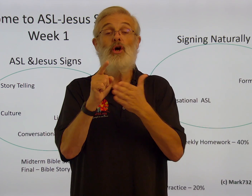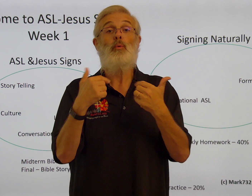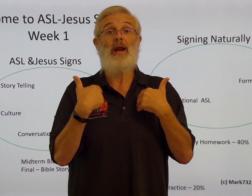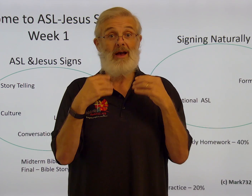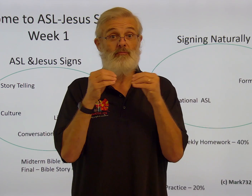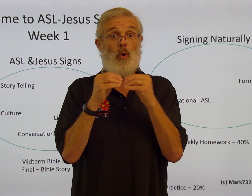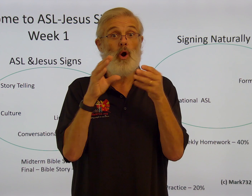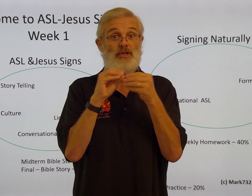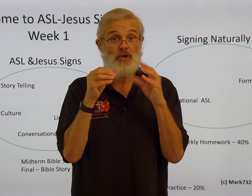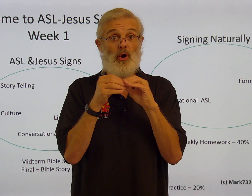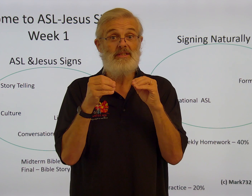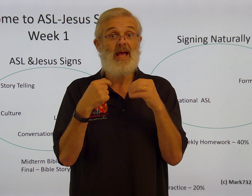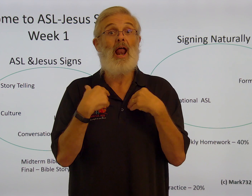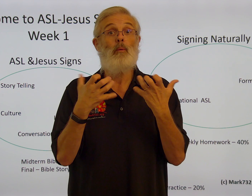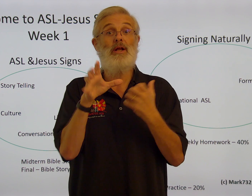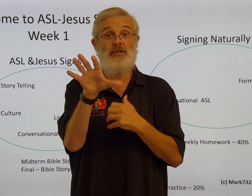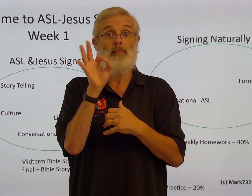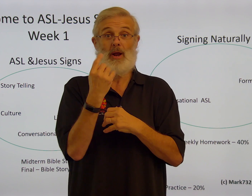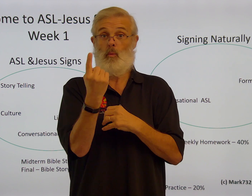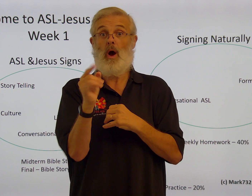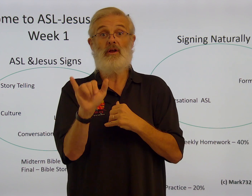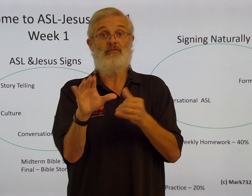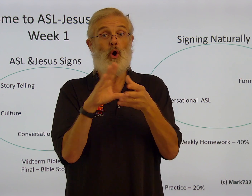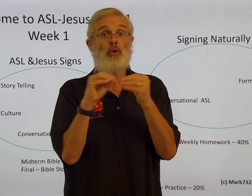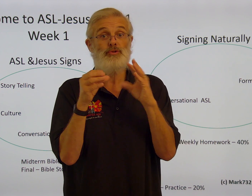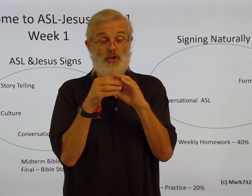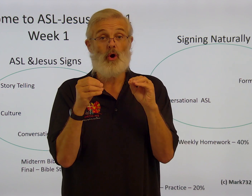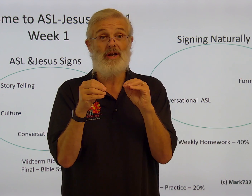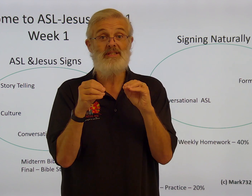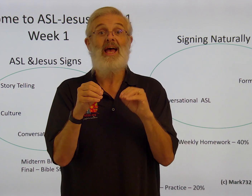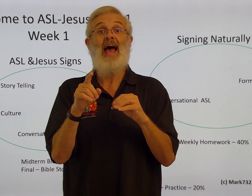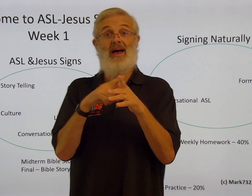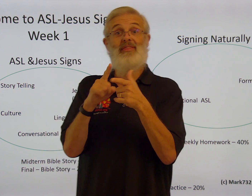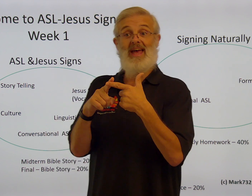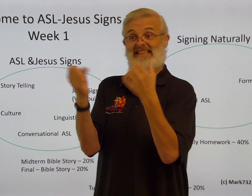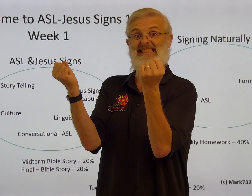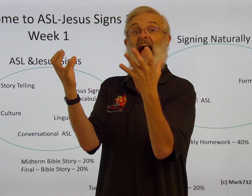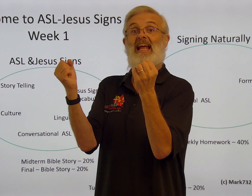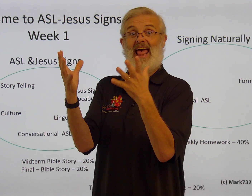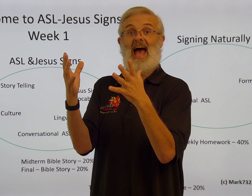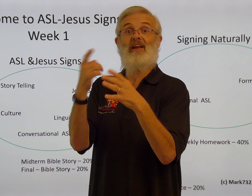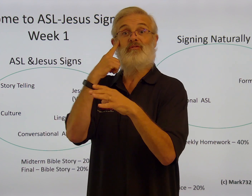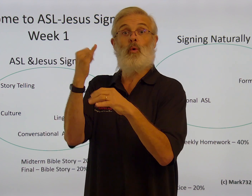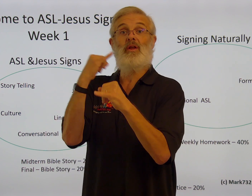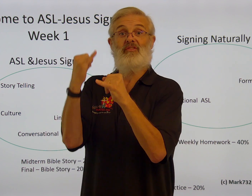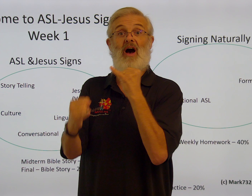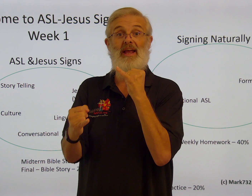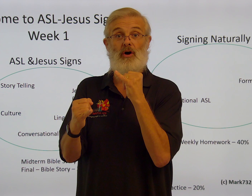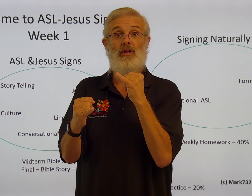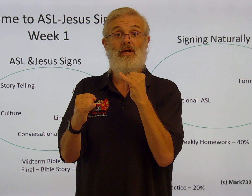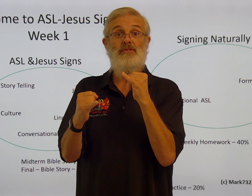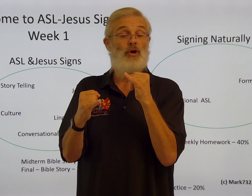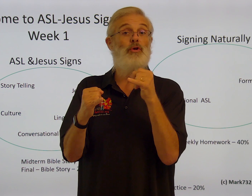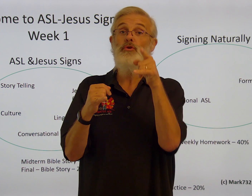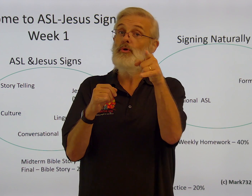going to have more stories. And I want you to pick one of those stories and then sign that for the final. So you get to